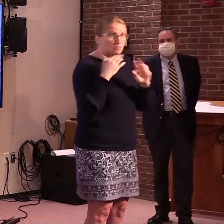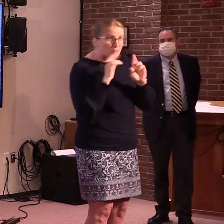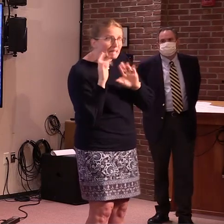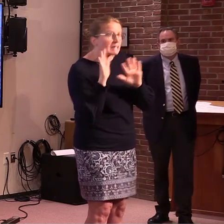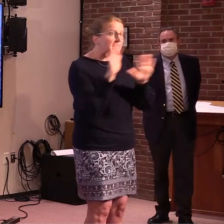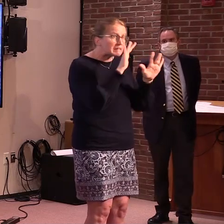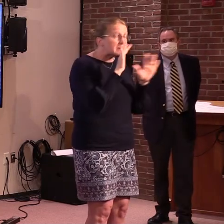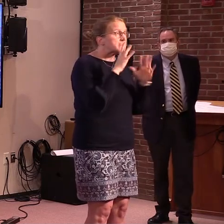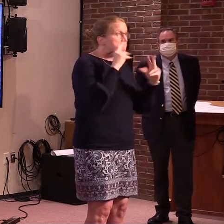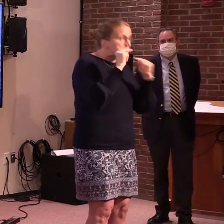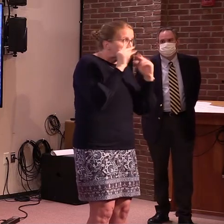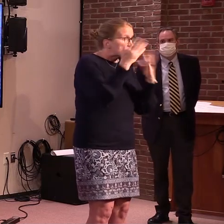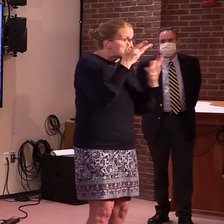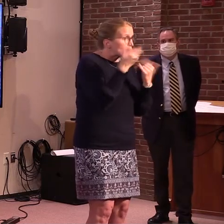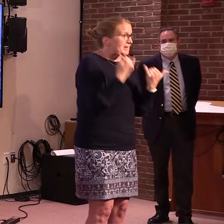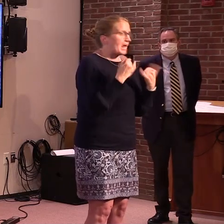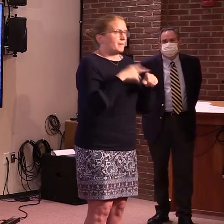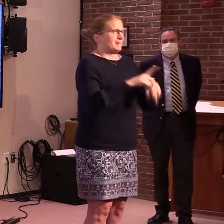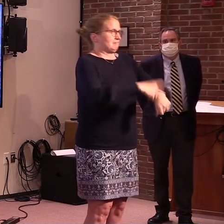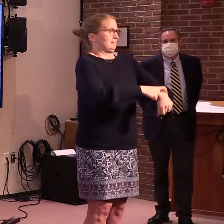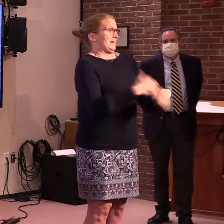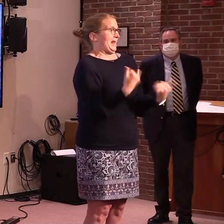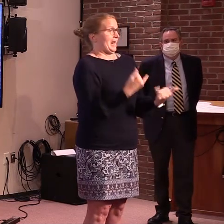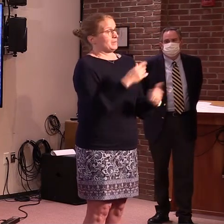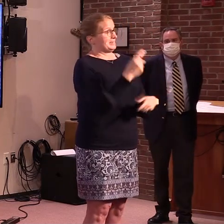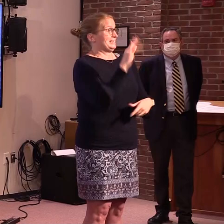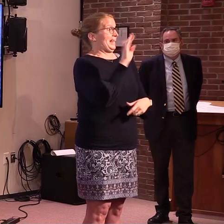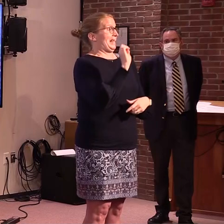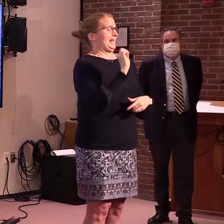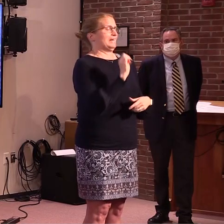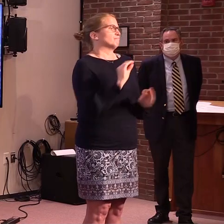I don't have a time schedule for you right now.